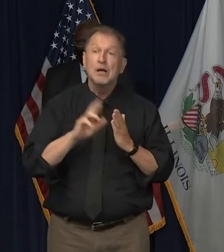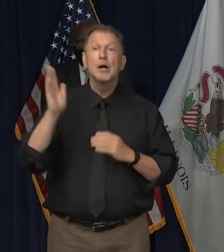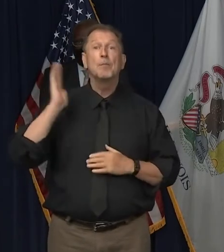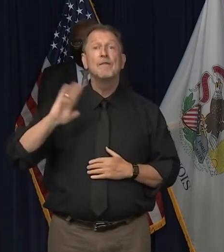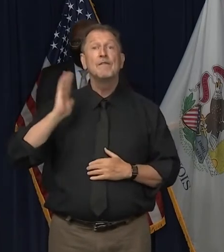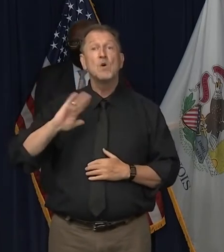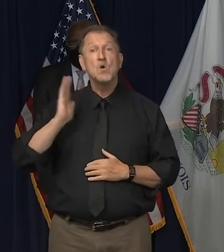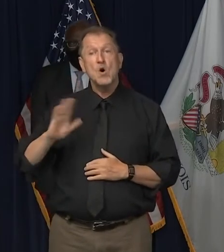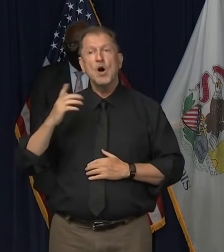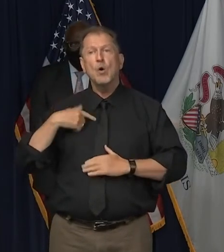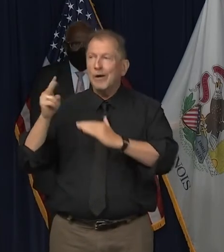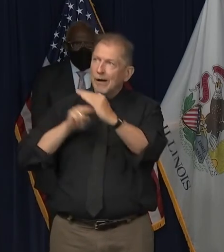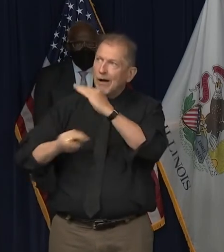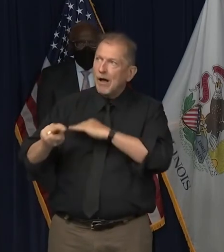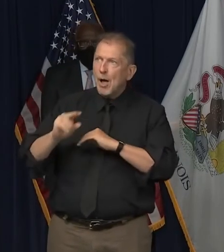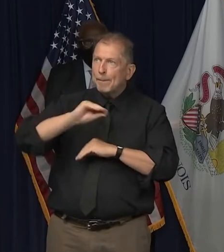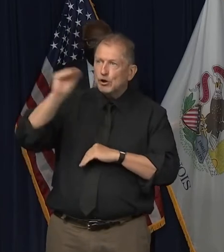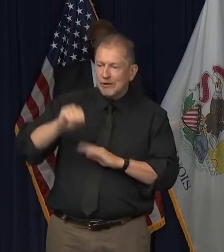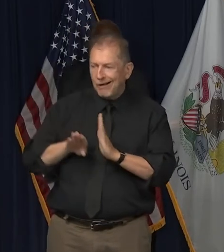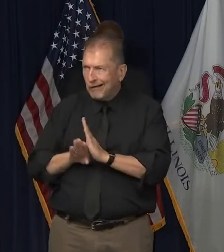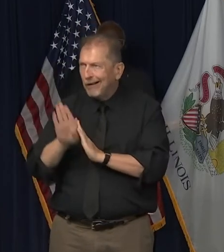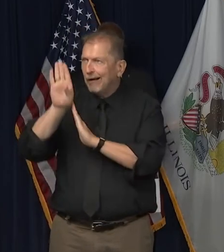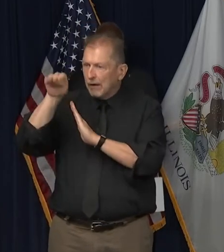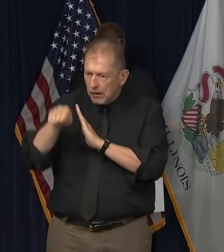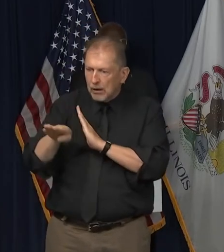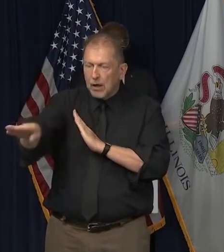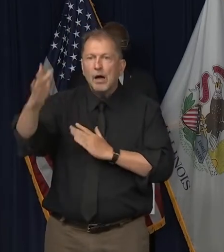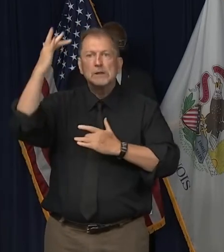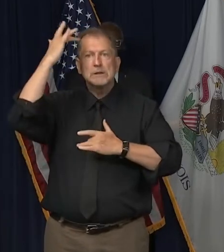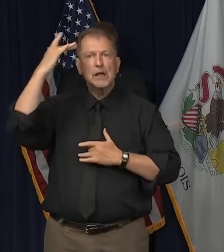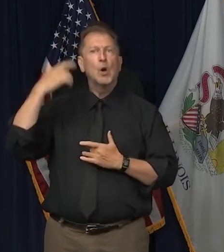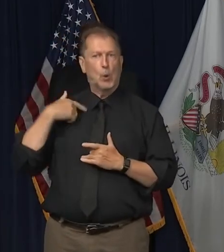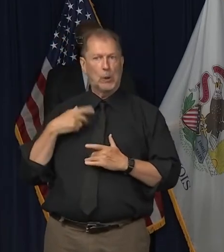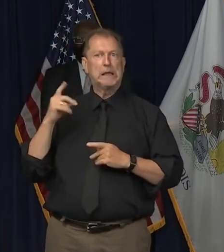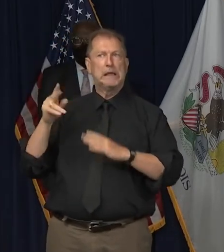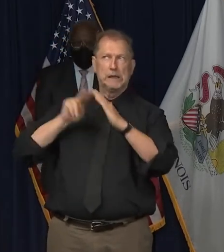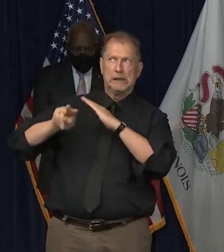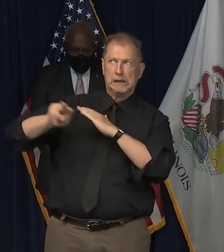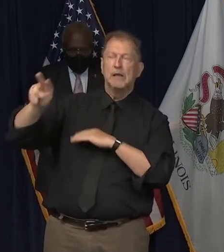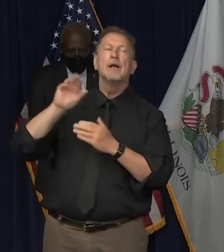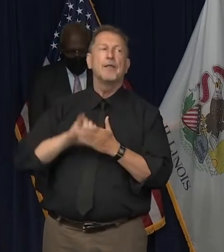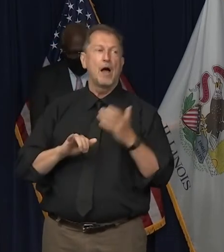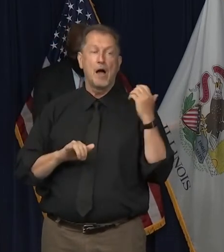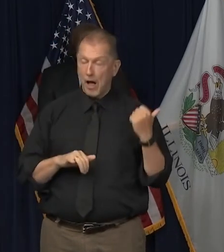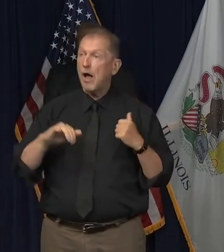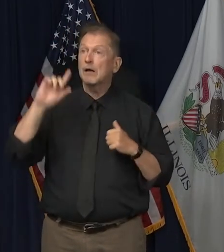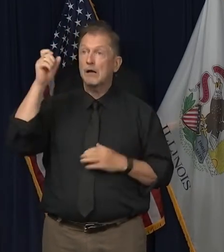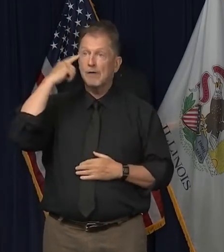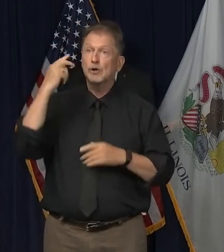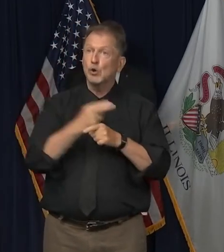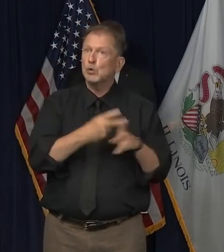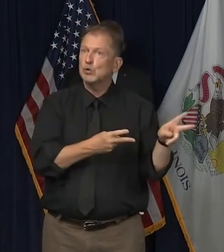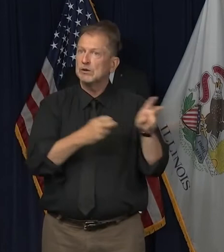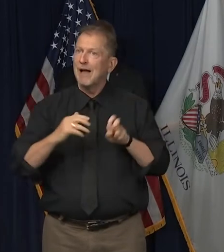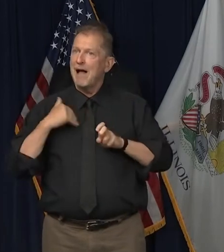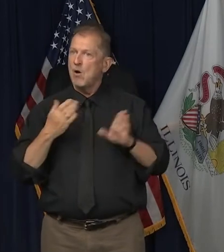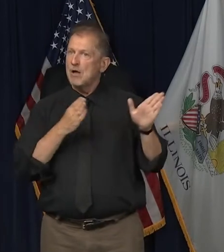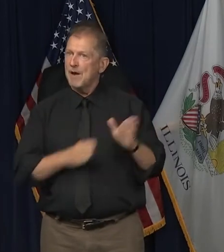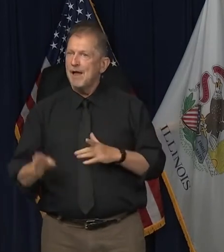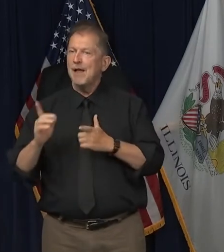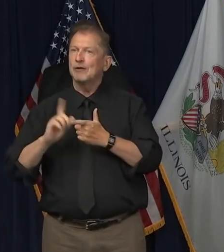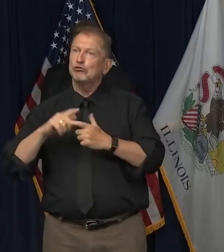Pritzker used to enact stay-at-home orders that saved many lives across Illinois. And our world-class health care team